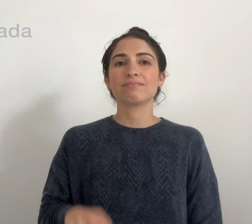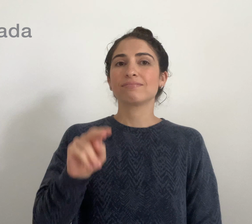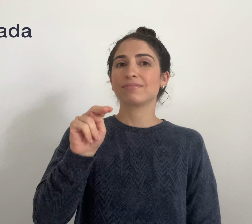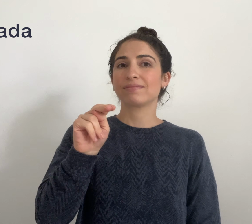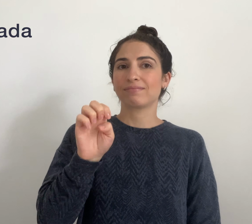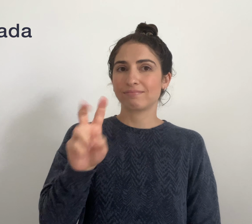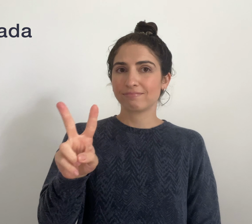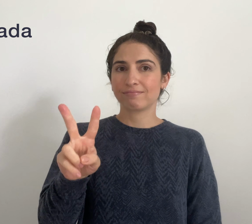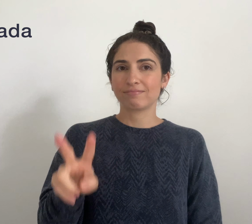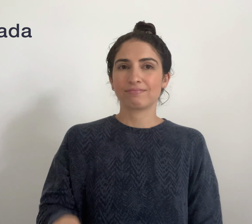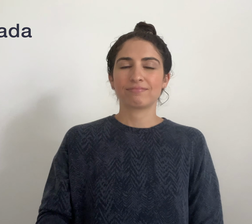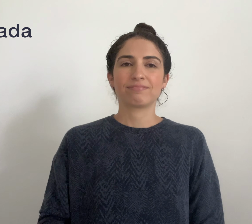Nevada.